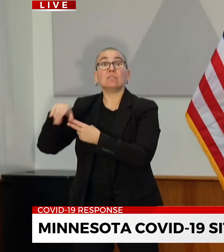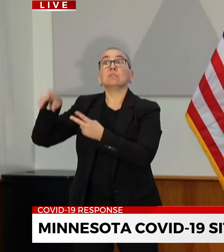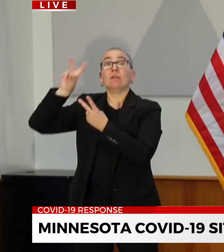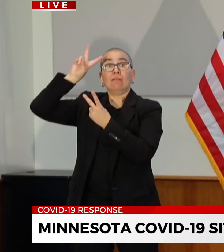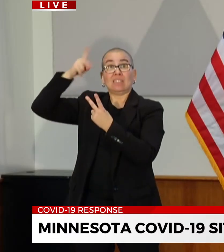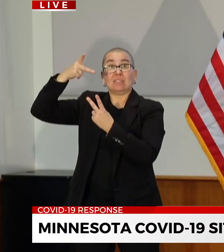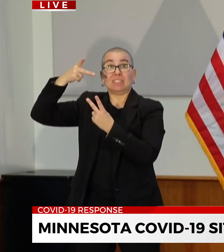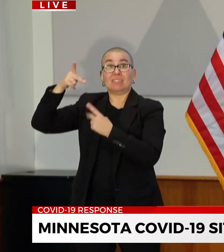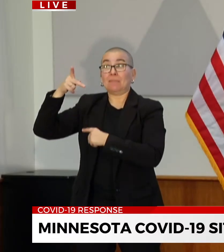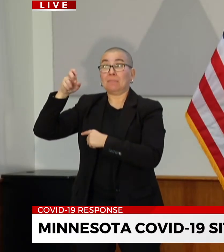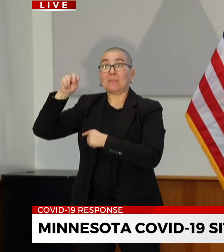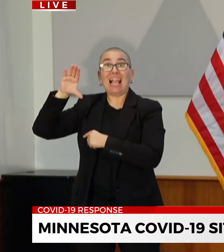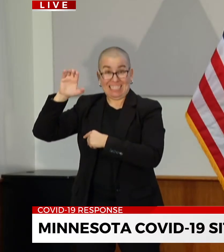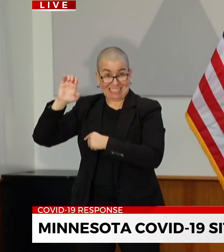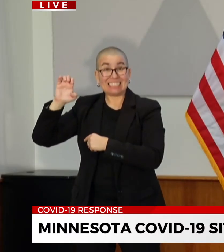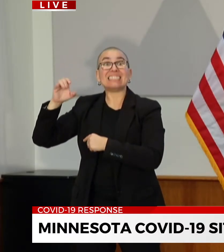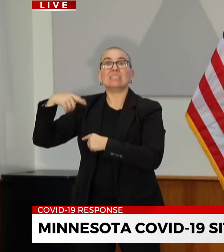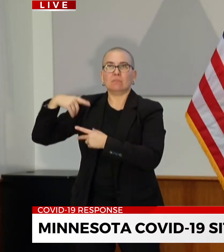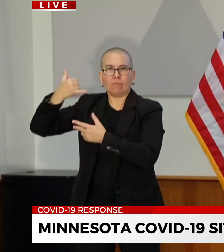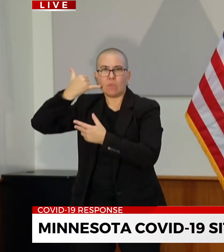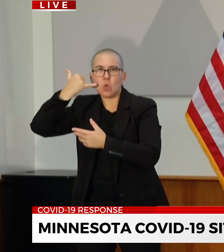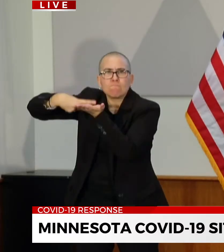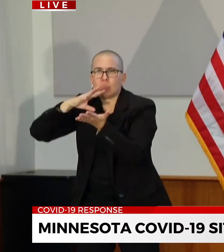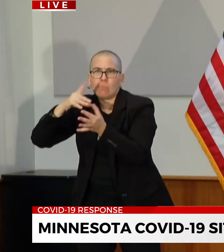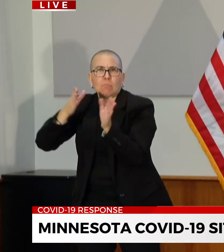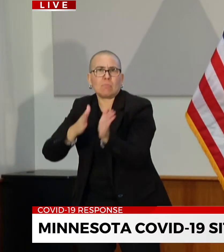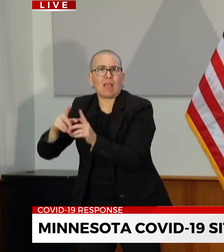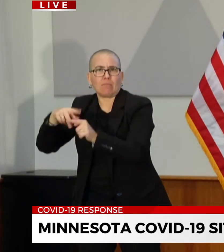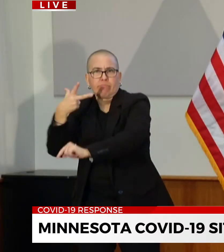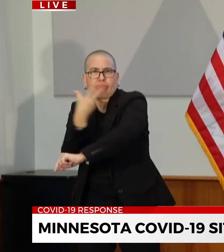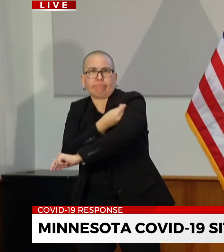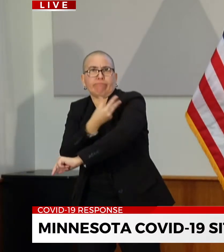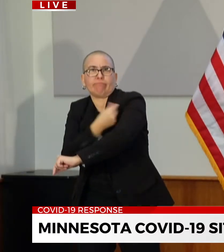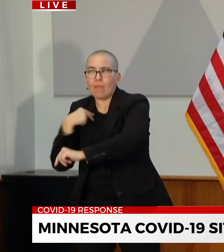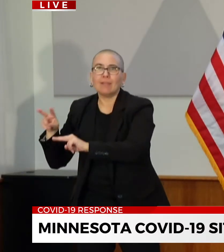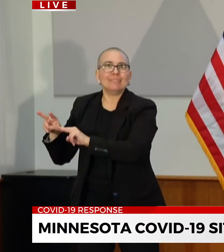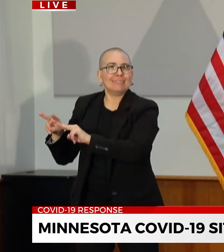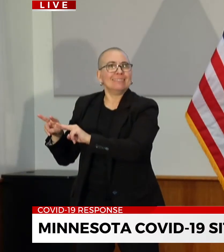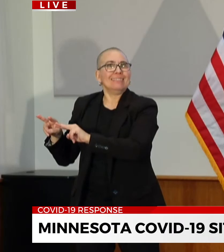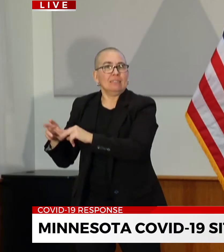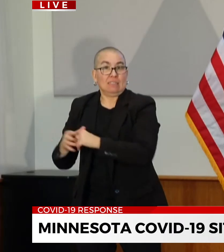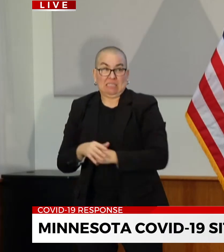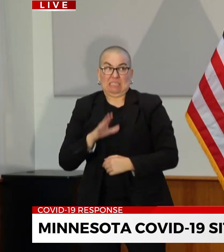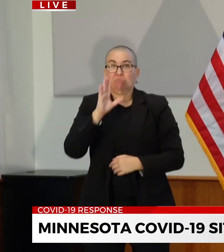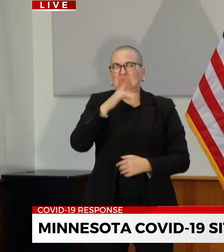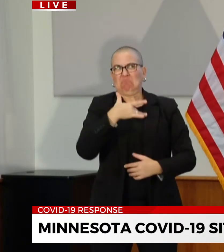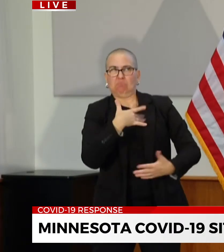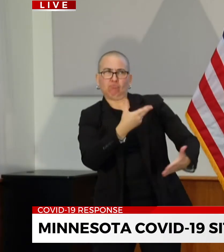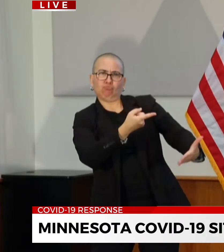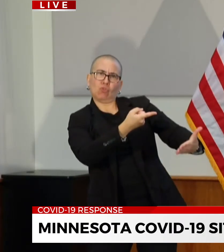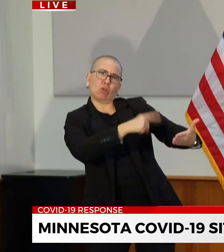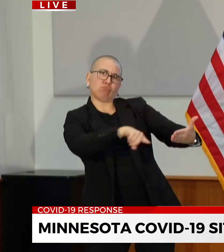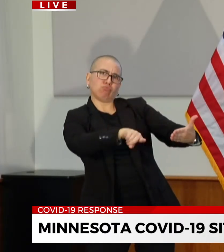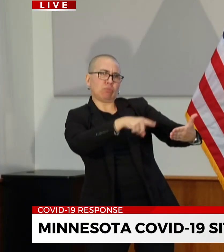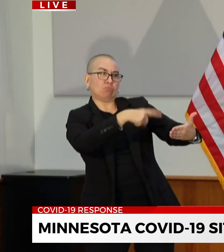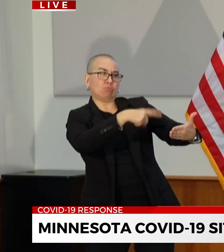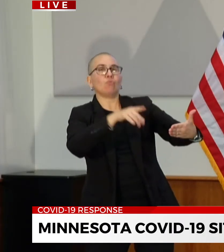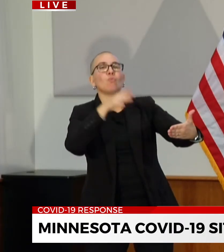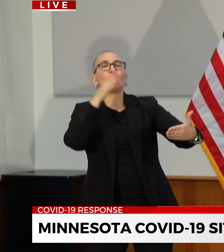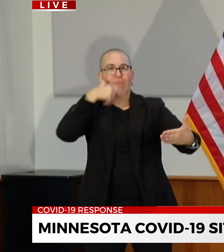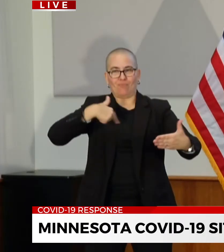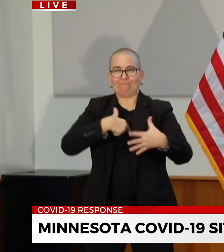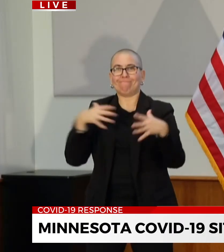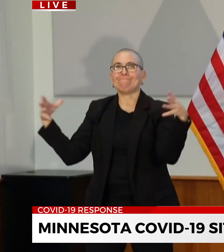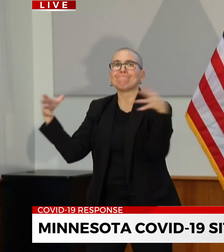with vaccine distribution and where we're at in that. Thinking during sometime in the next week, we will be gathering here to have a